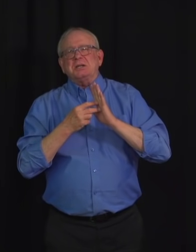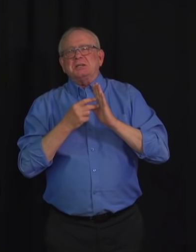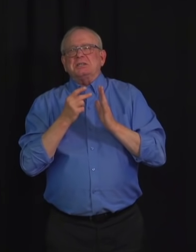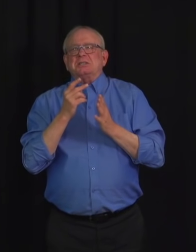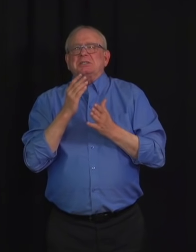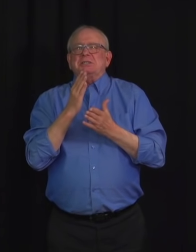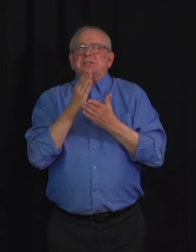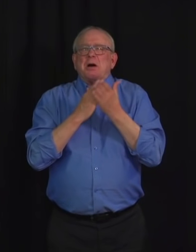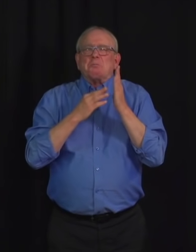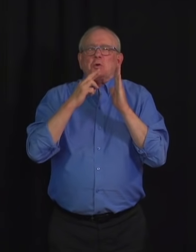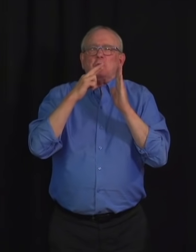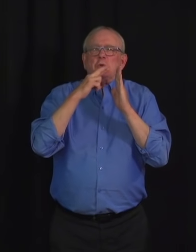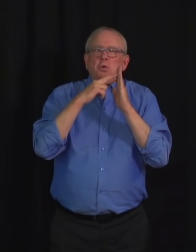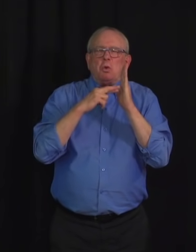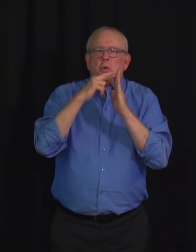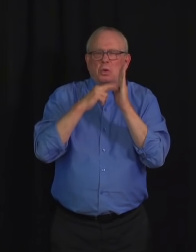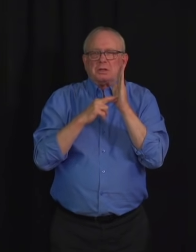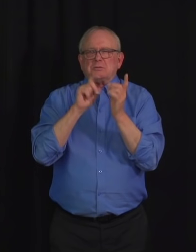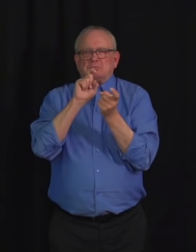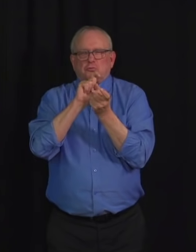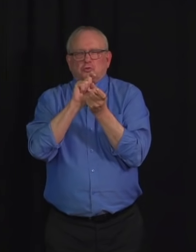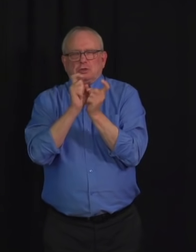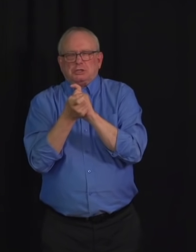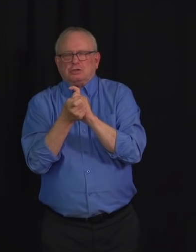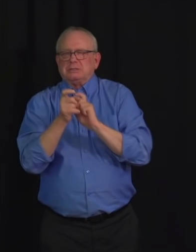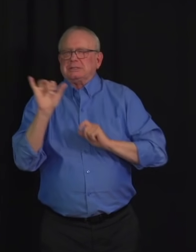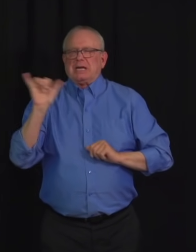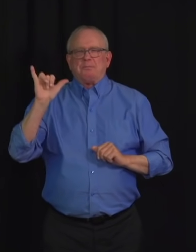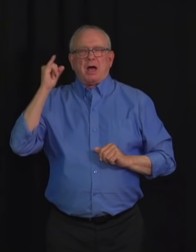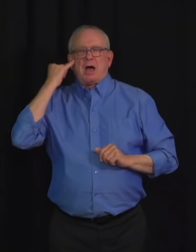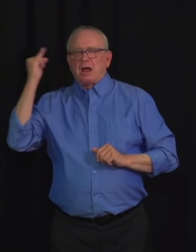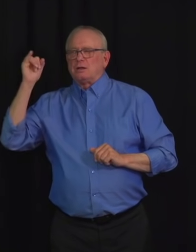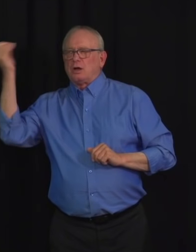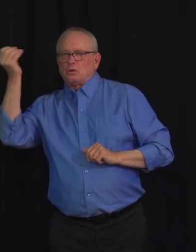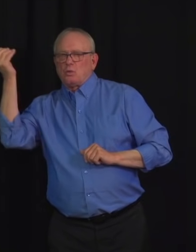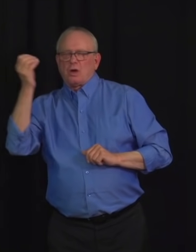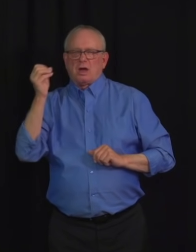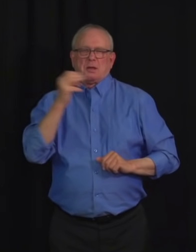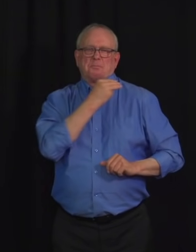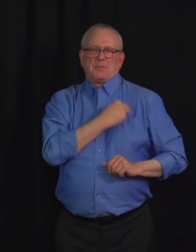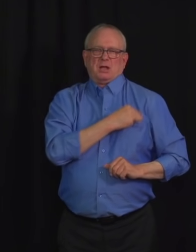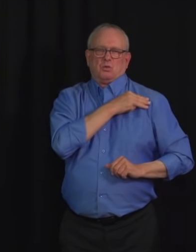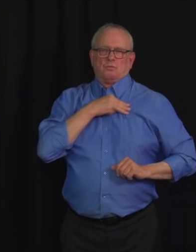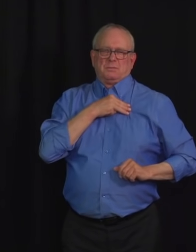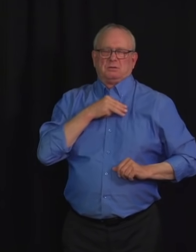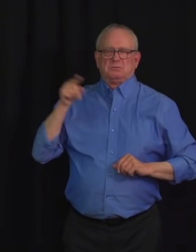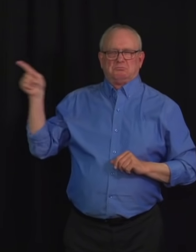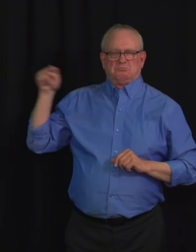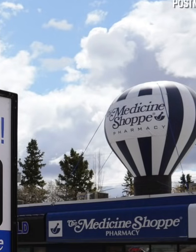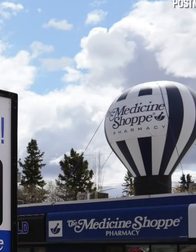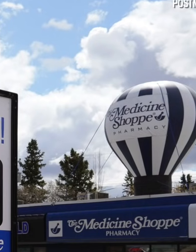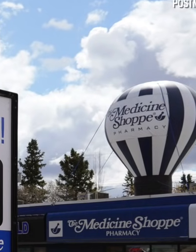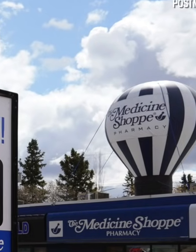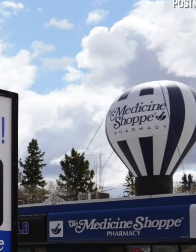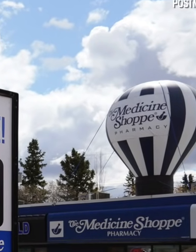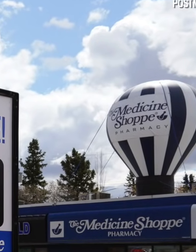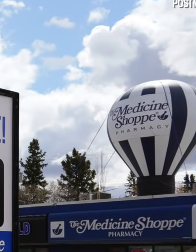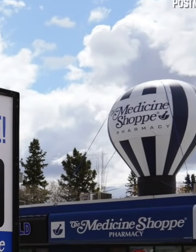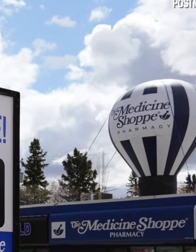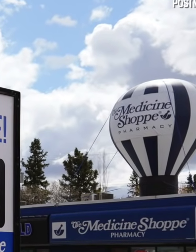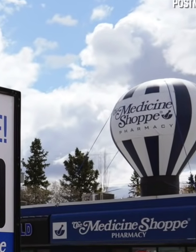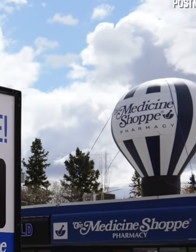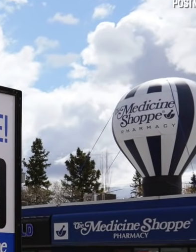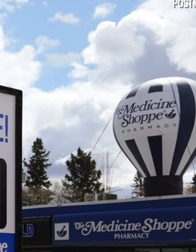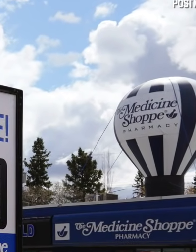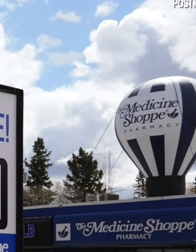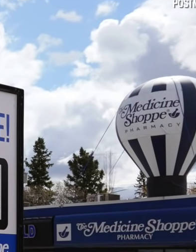and Manitoba. While vaccines don't erase all possibility of infection, the data shows the